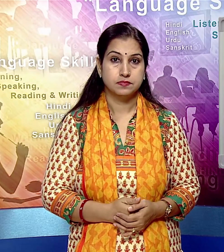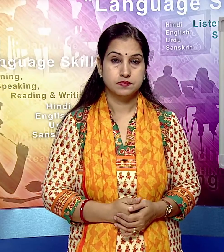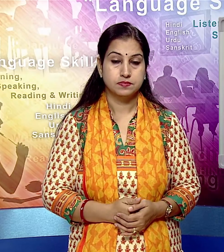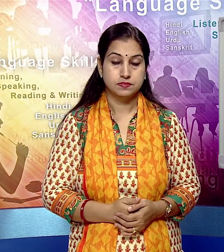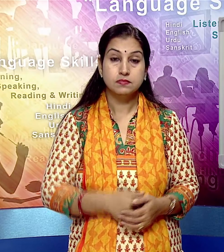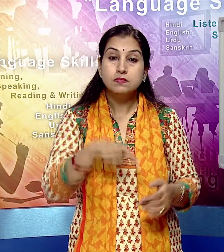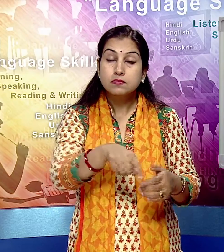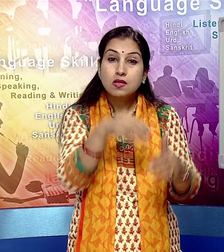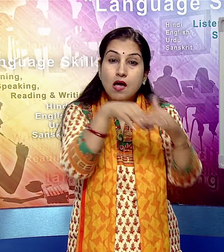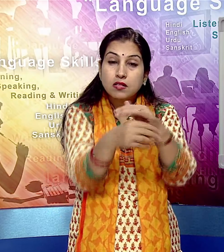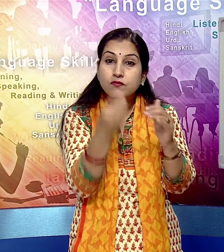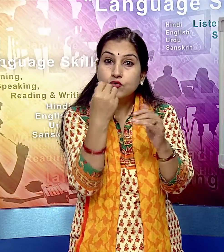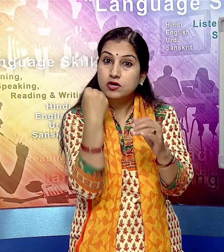prevents the loss of nutrients,